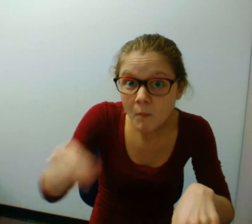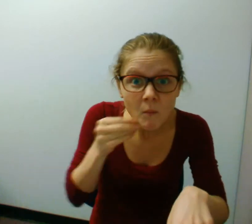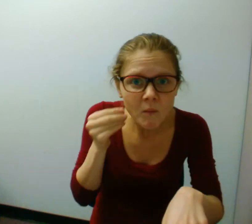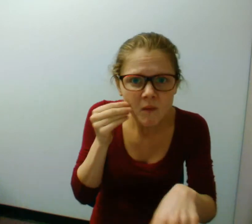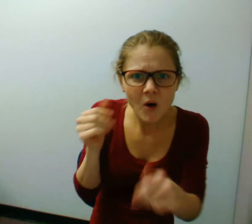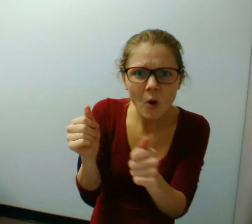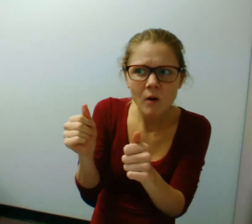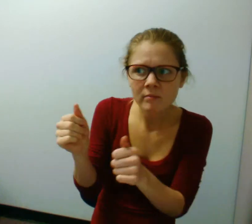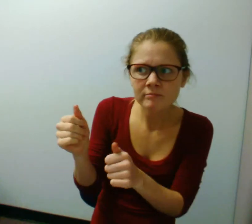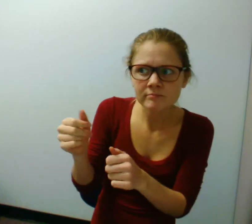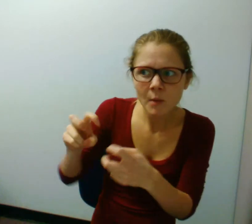problem.